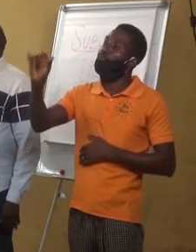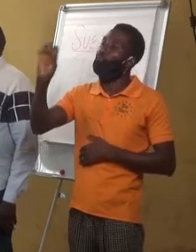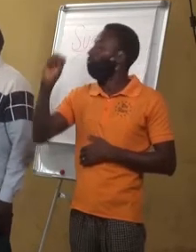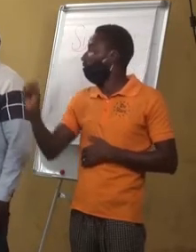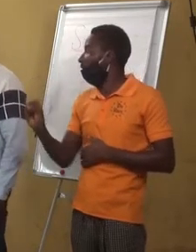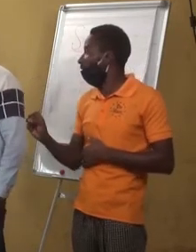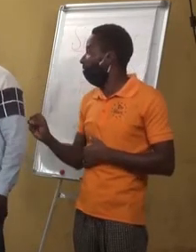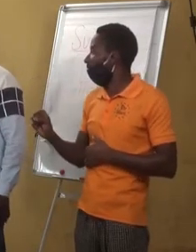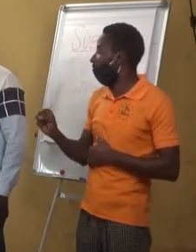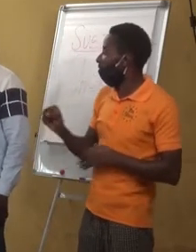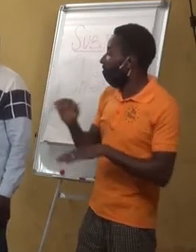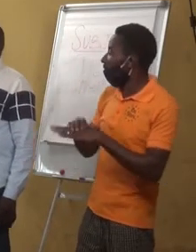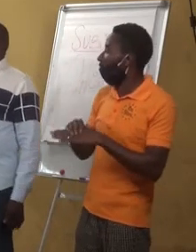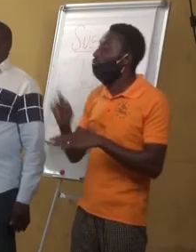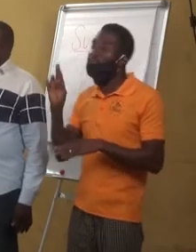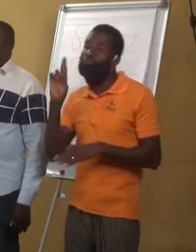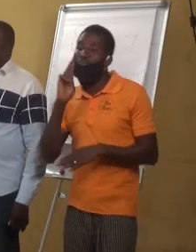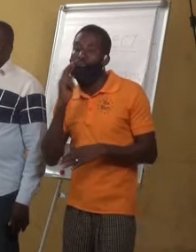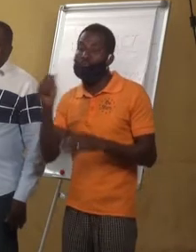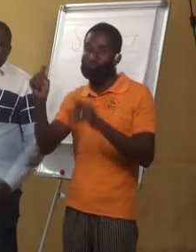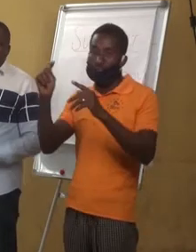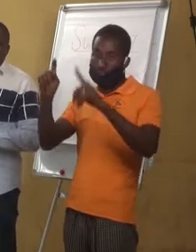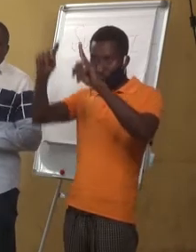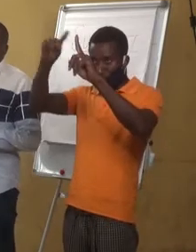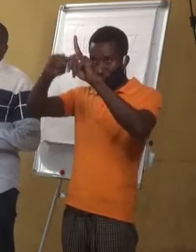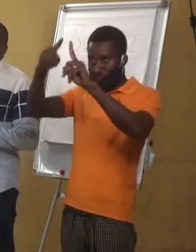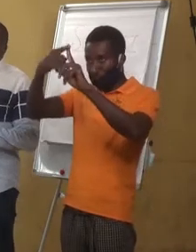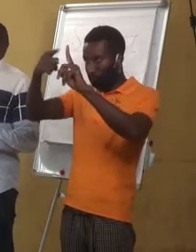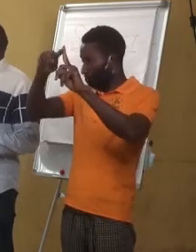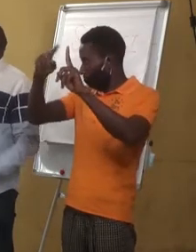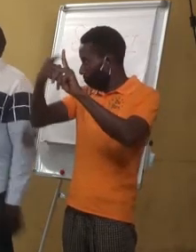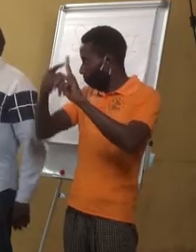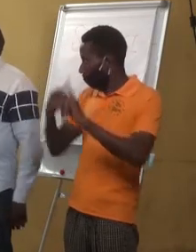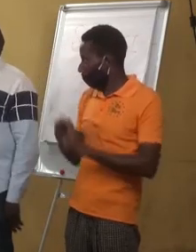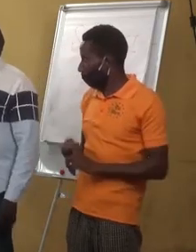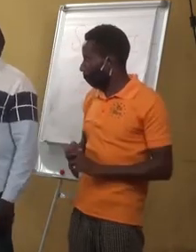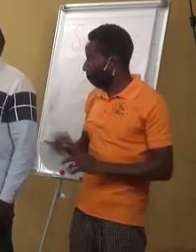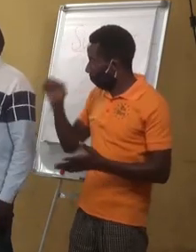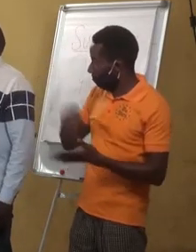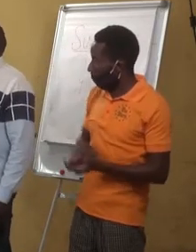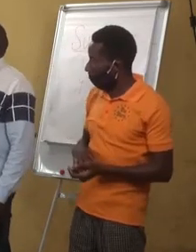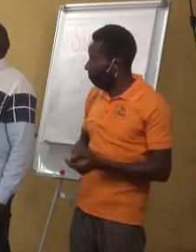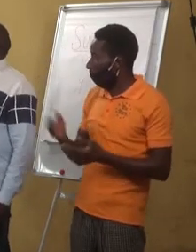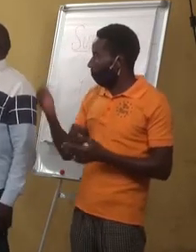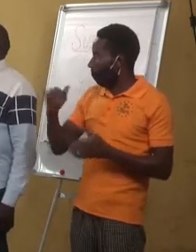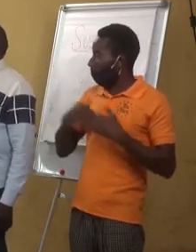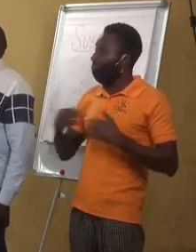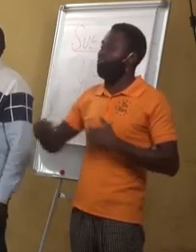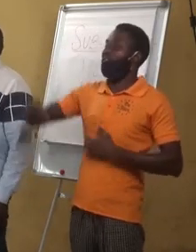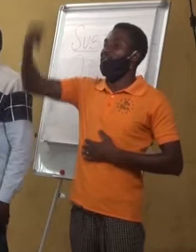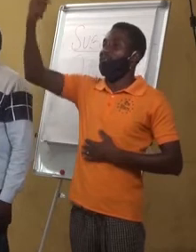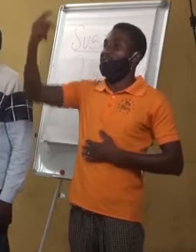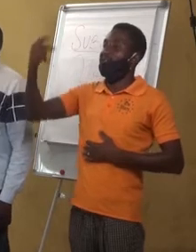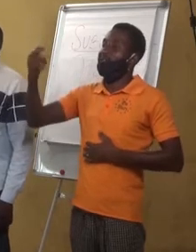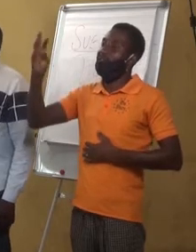means they are solid in nature at room temperature with a definite structure. Again, they have high melting